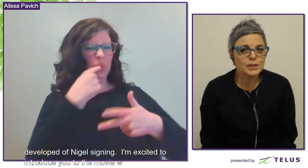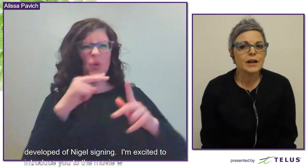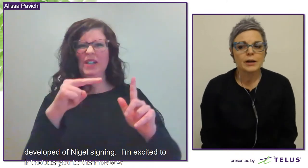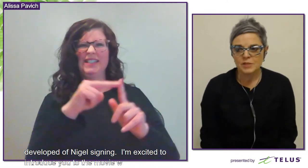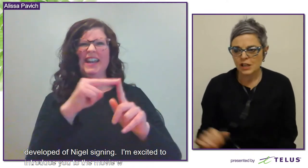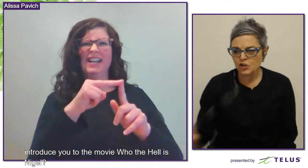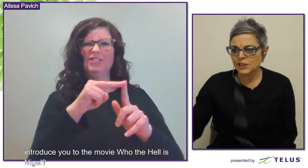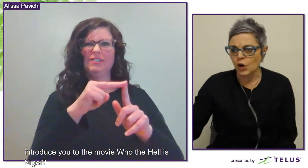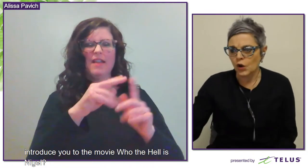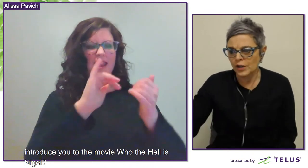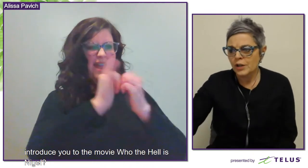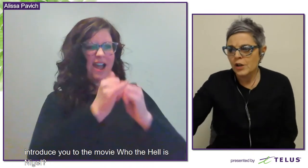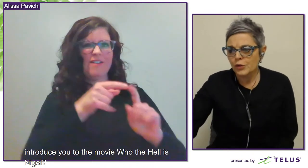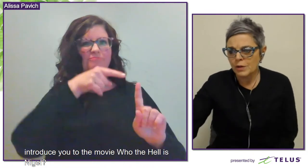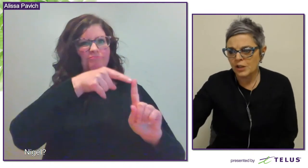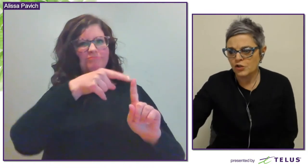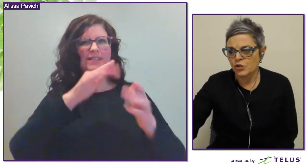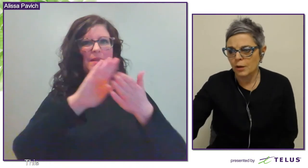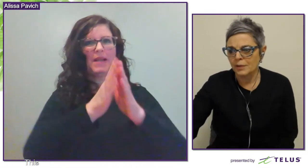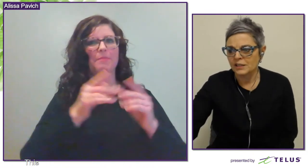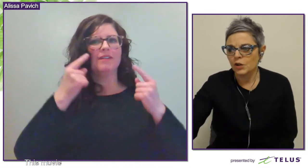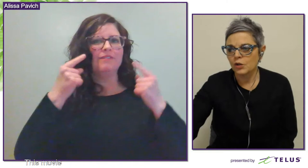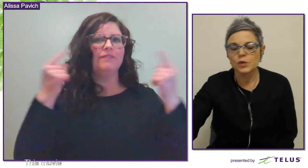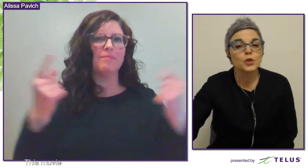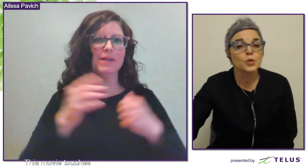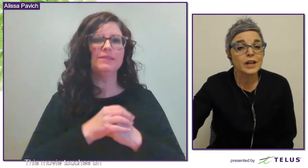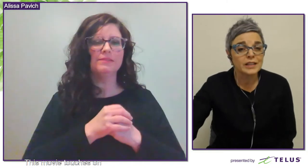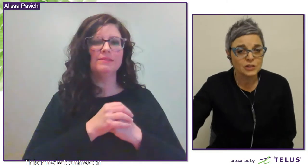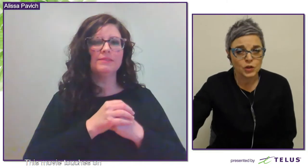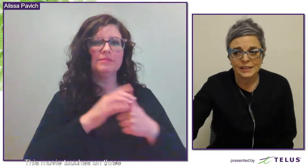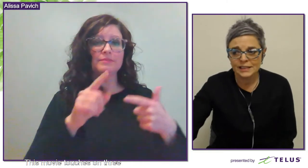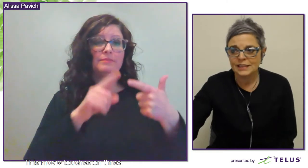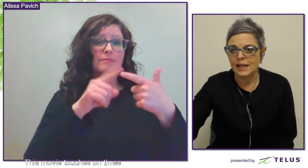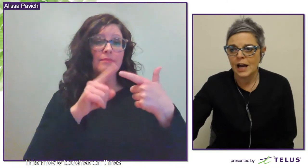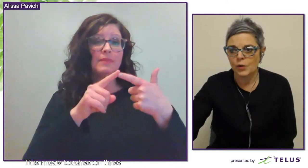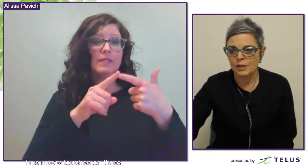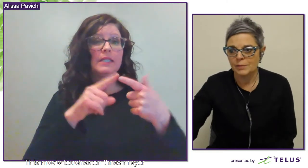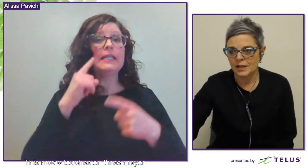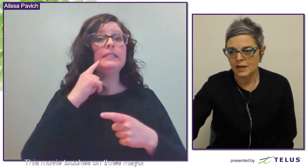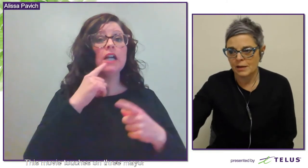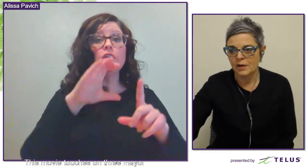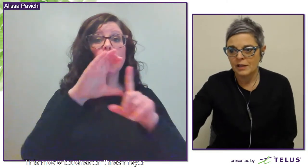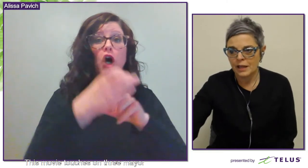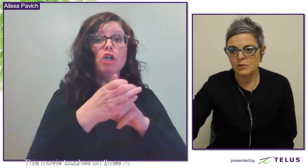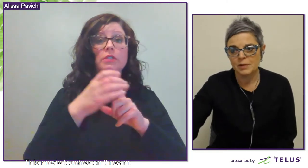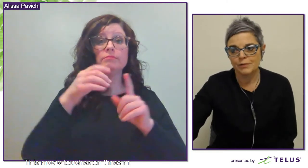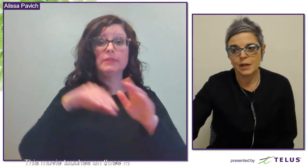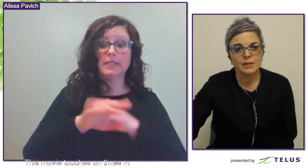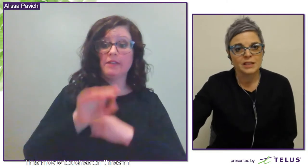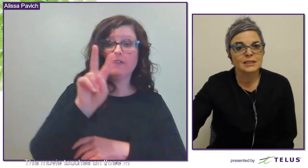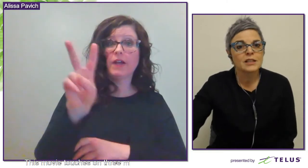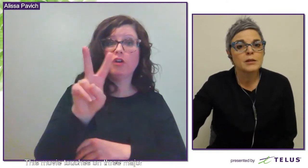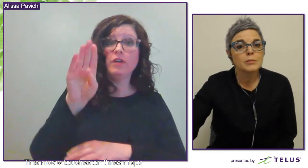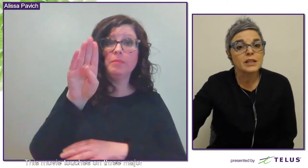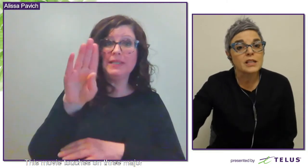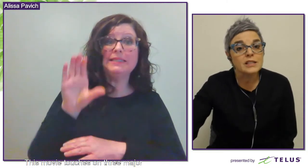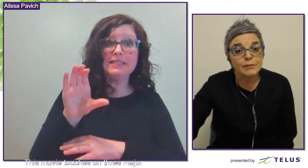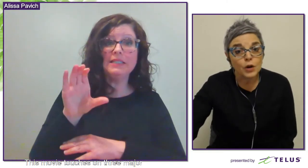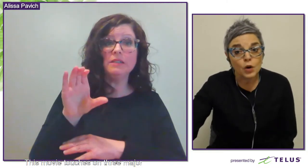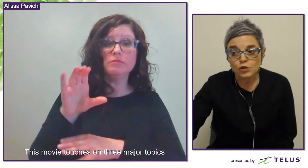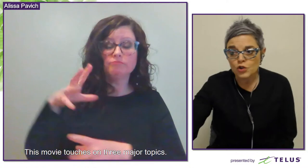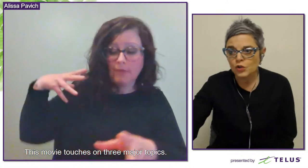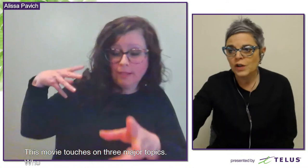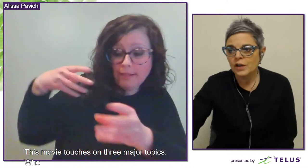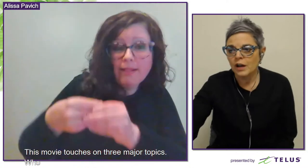this movie touches on 3 major topics, not only who Nigel is and how he came to be famous, but